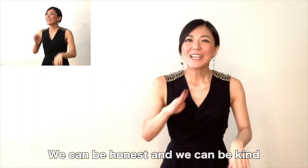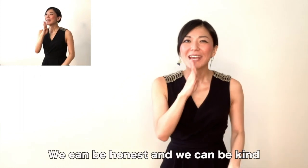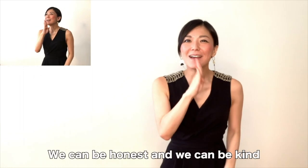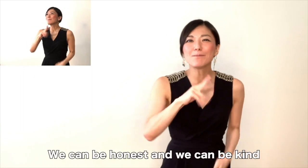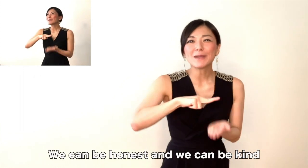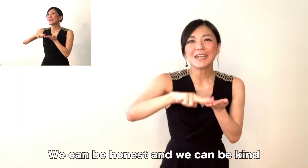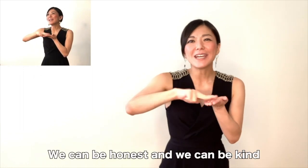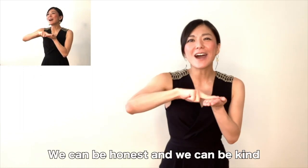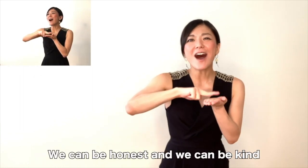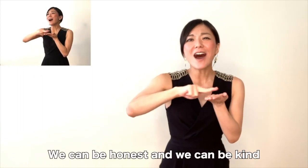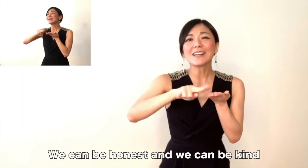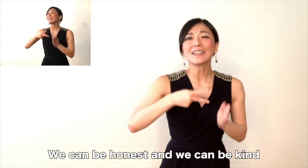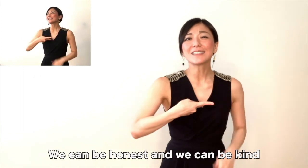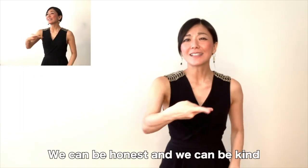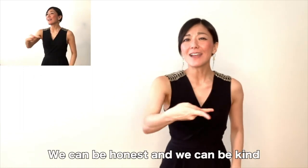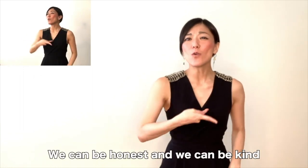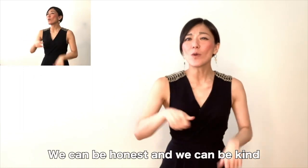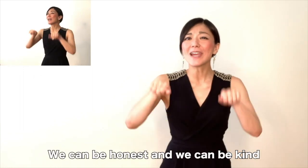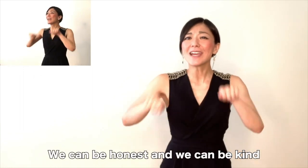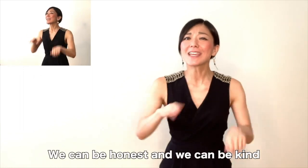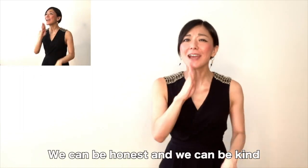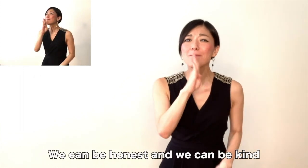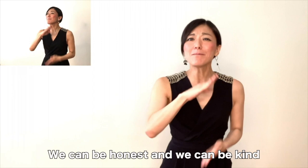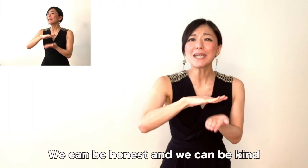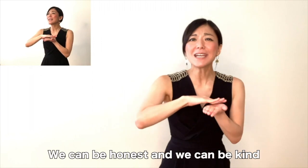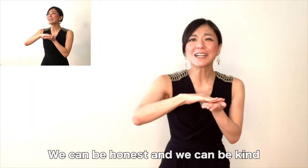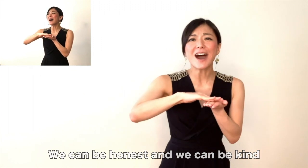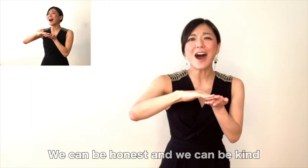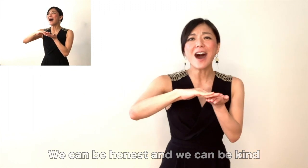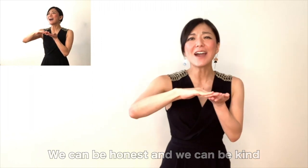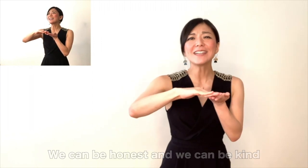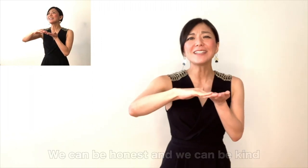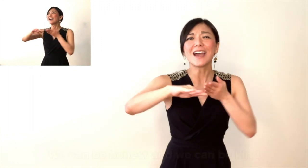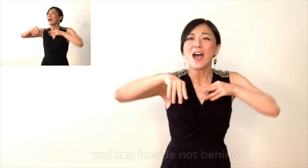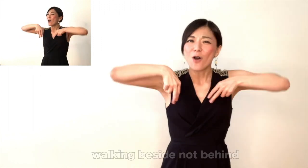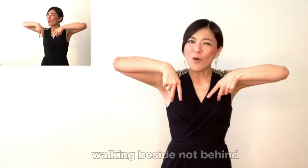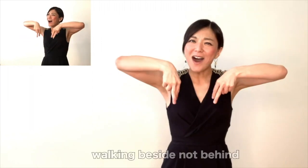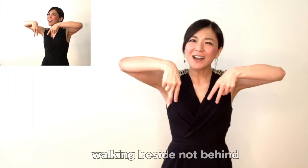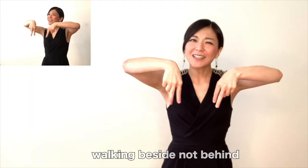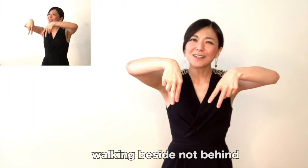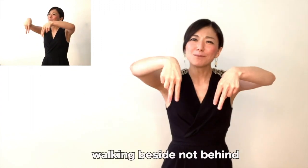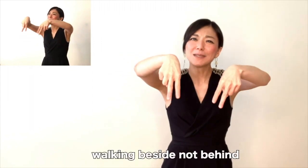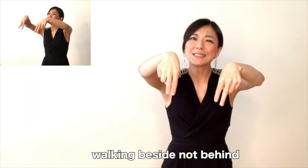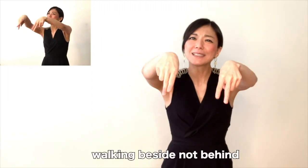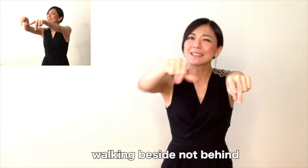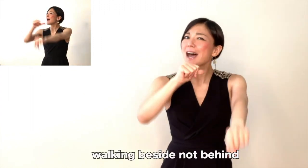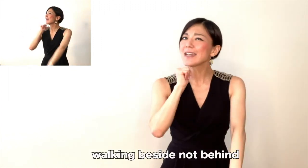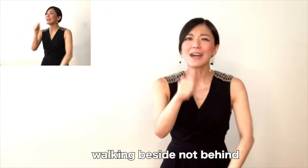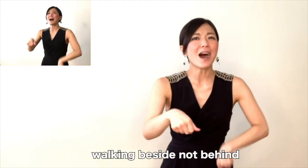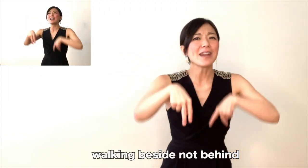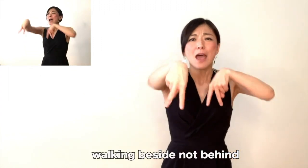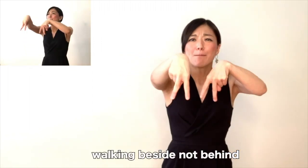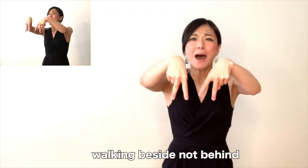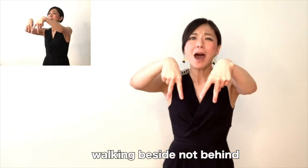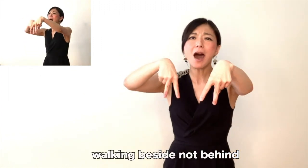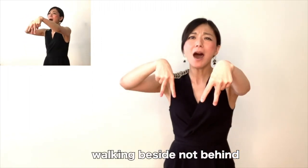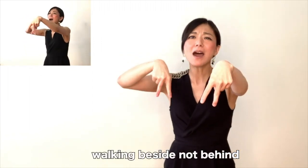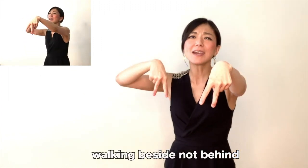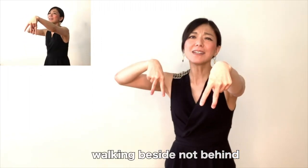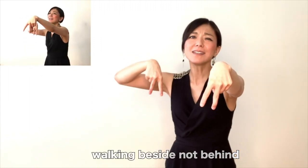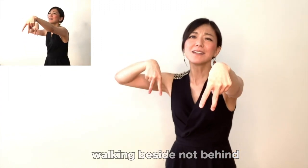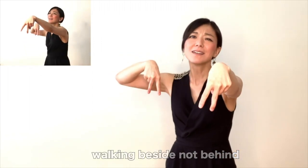We can be honest and we can be kind Walking beside, not